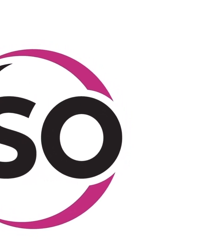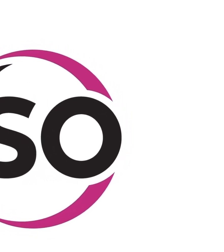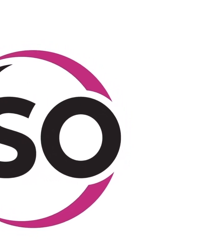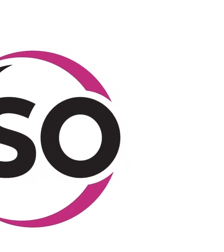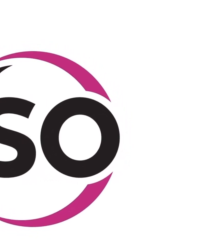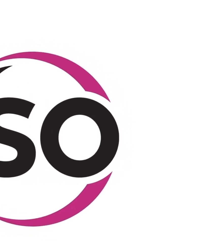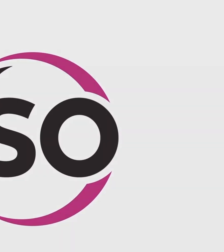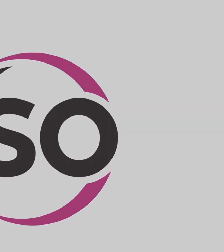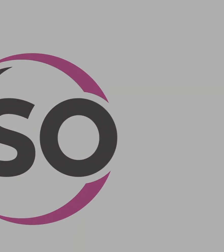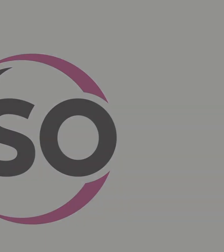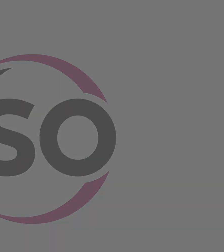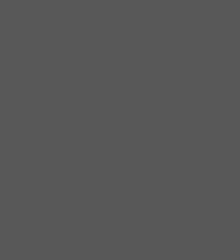VSO.